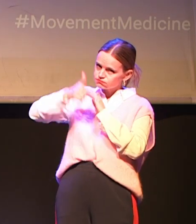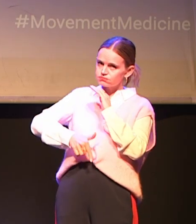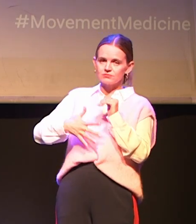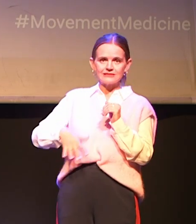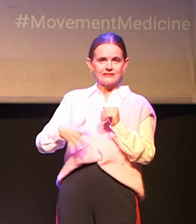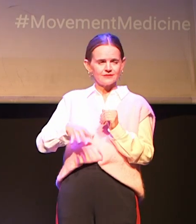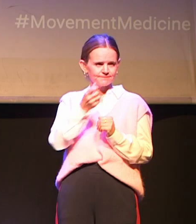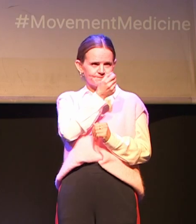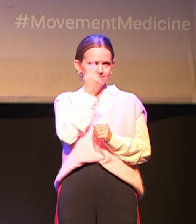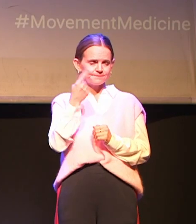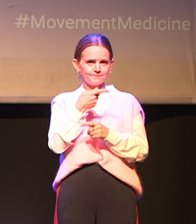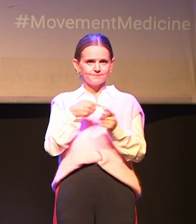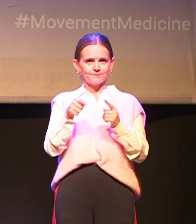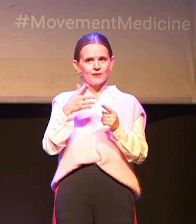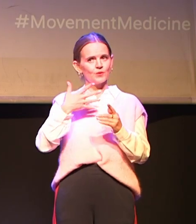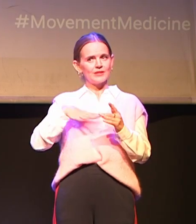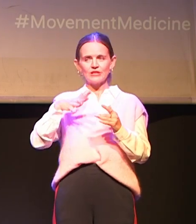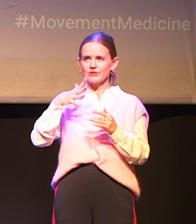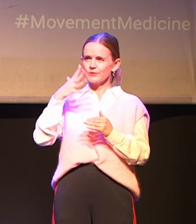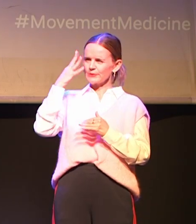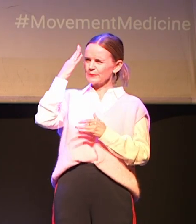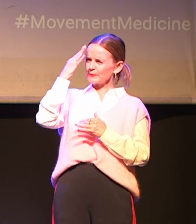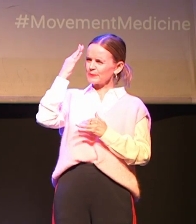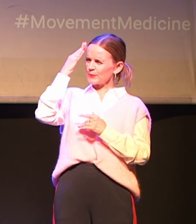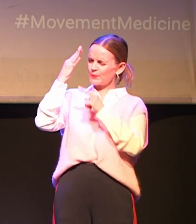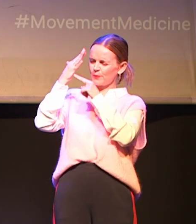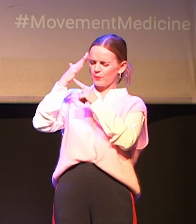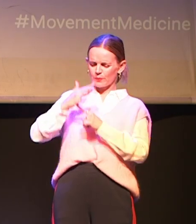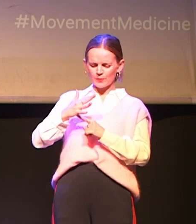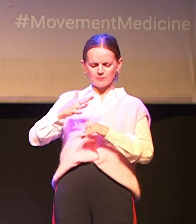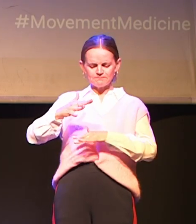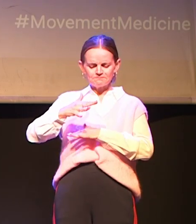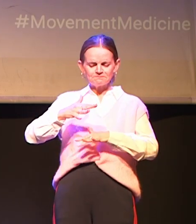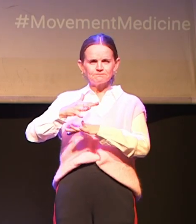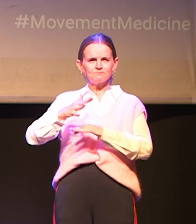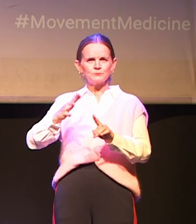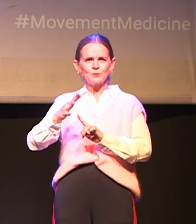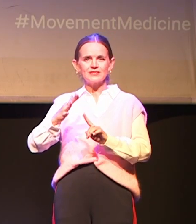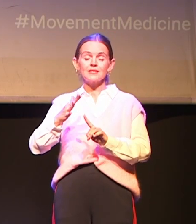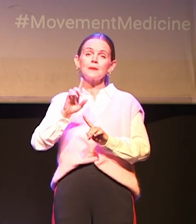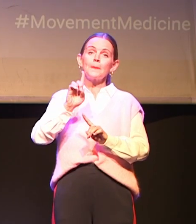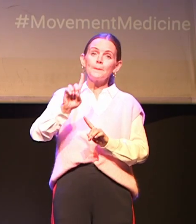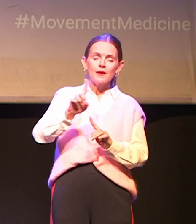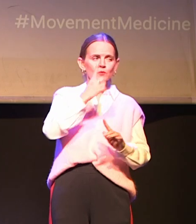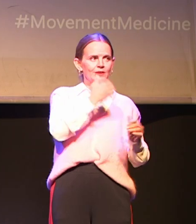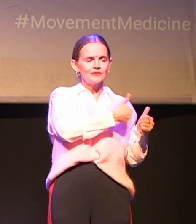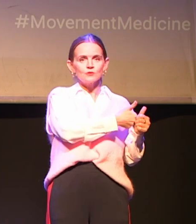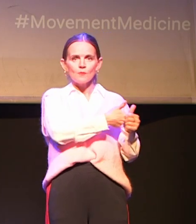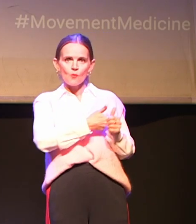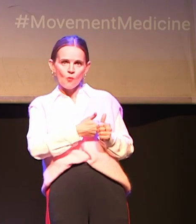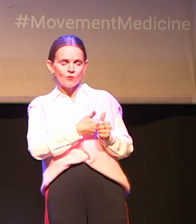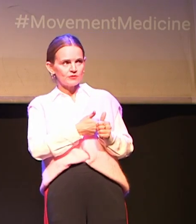Y'all know what I'm saying? You got to fall underneath it sometimes, but we need the space, we need the resource, we need the support to do